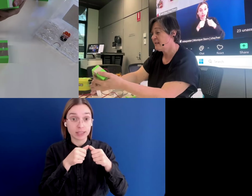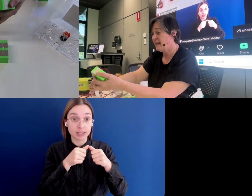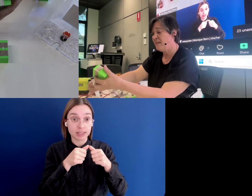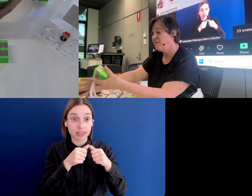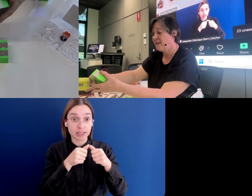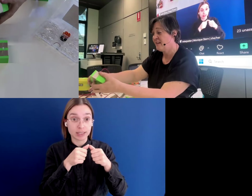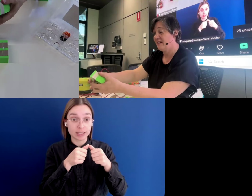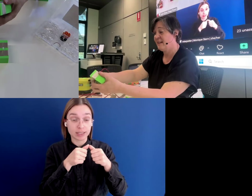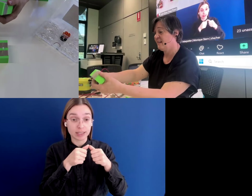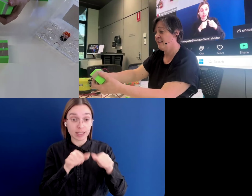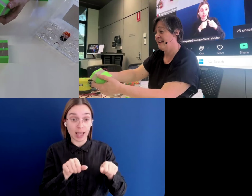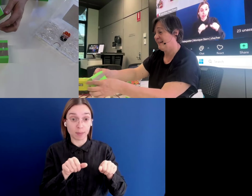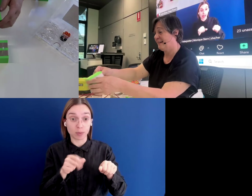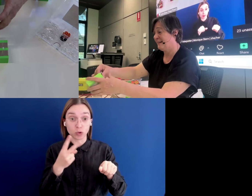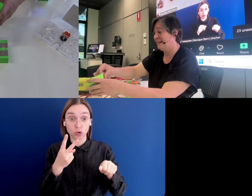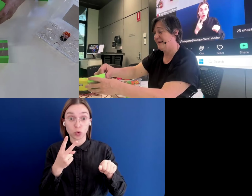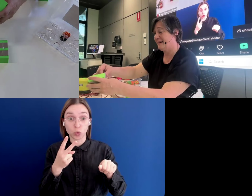They're infinitely